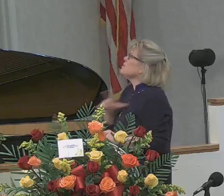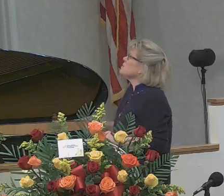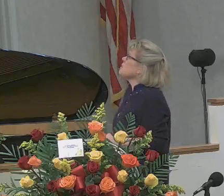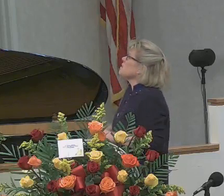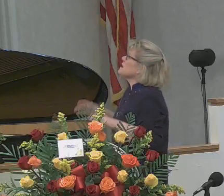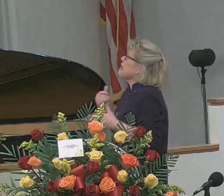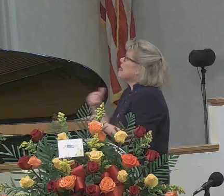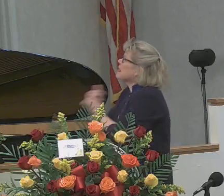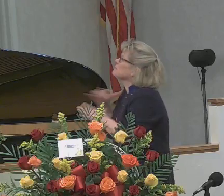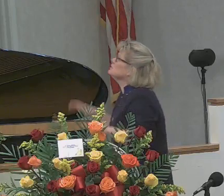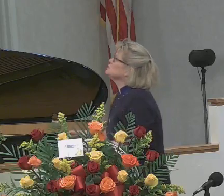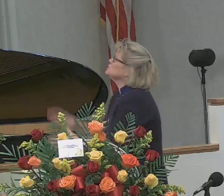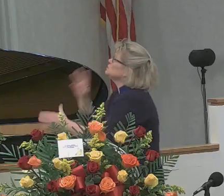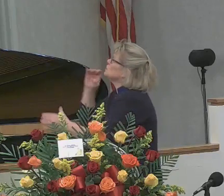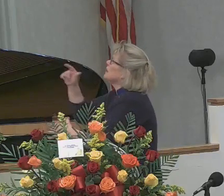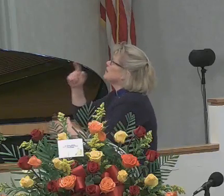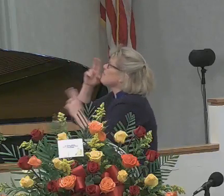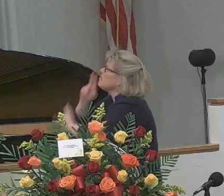finish my race well.